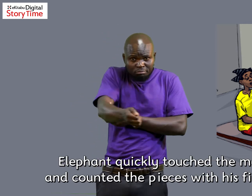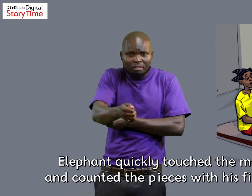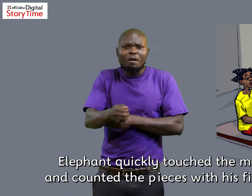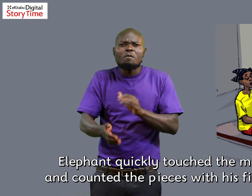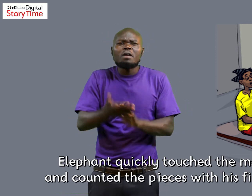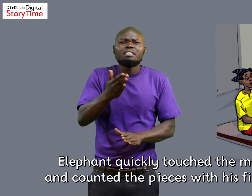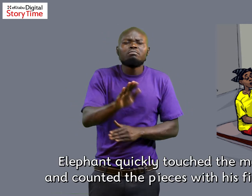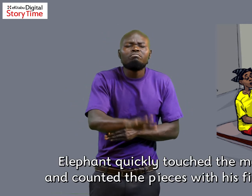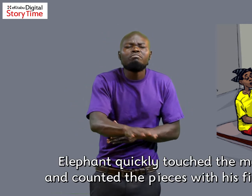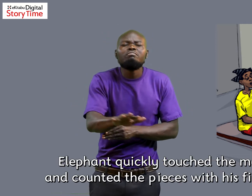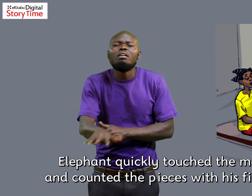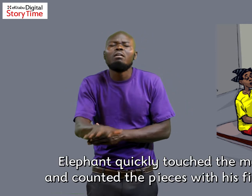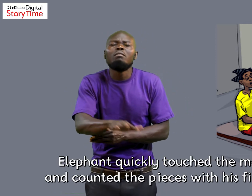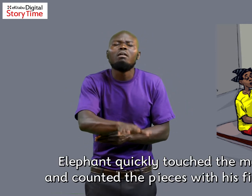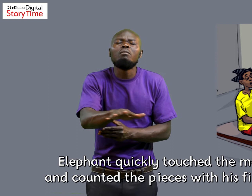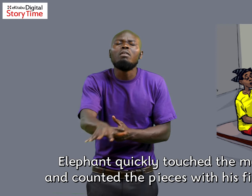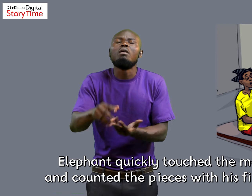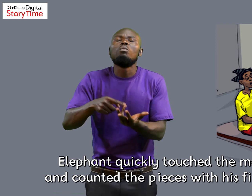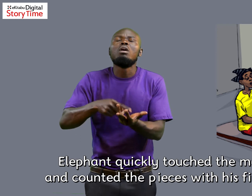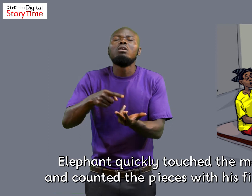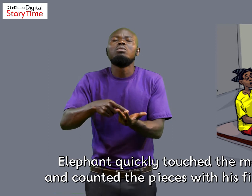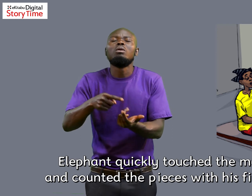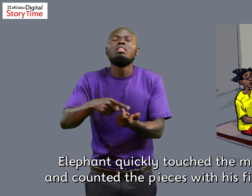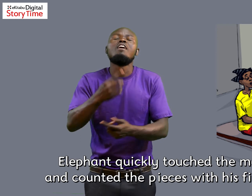Elephant quickly touched the meat and counted the pieces with his fingers.